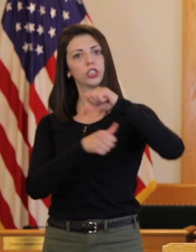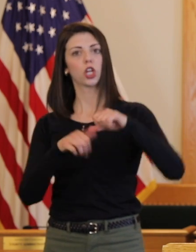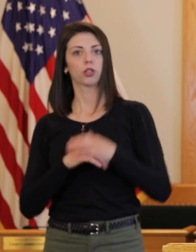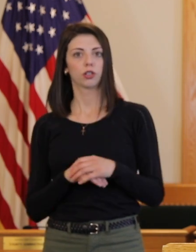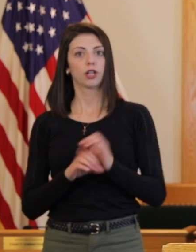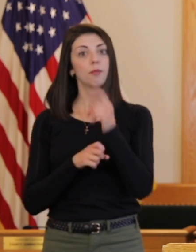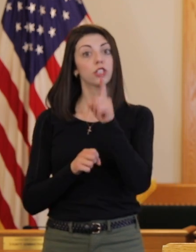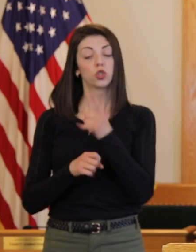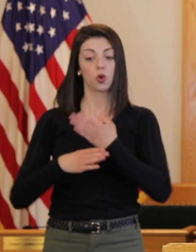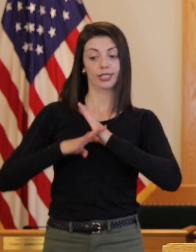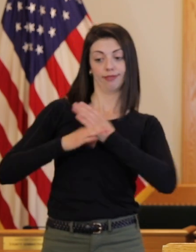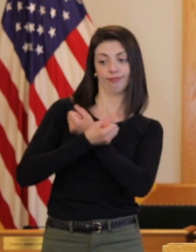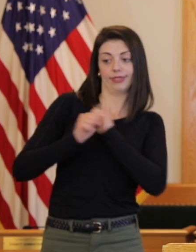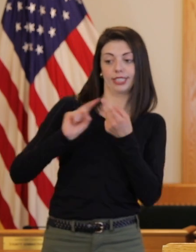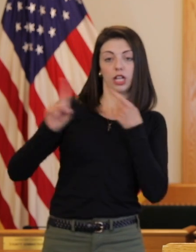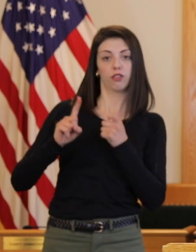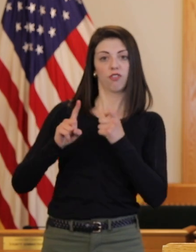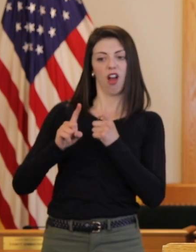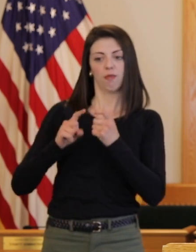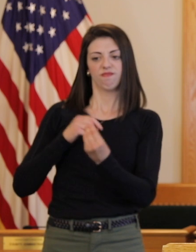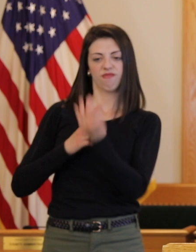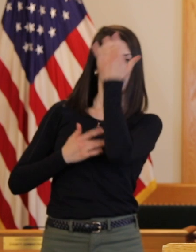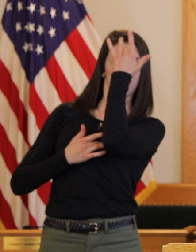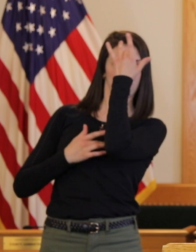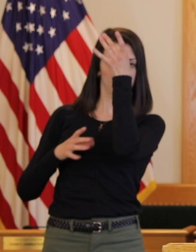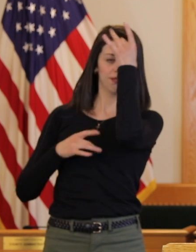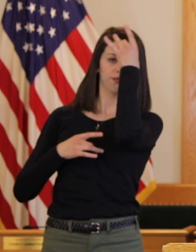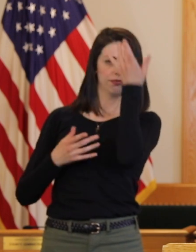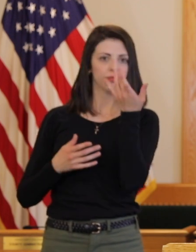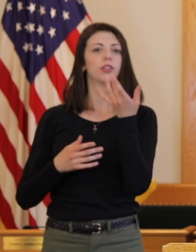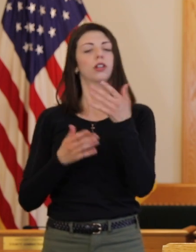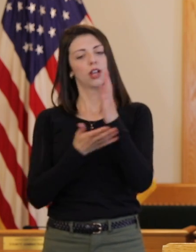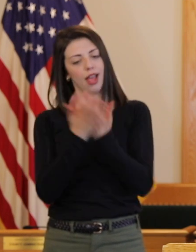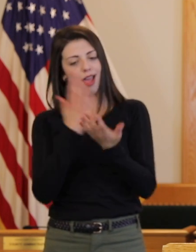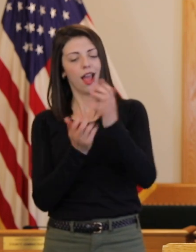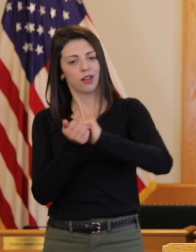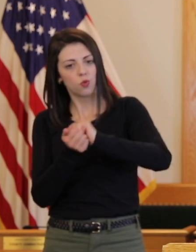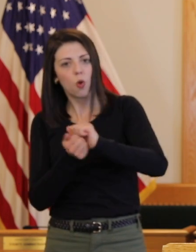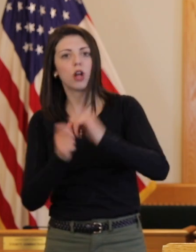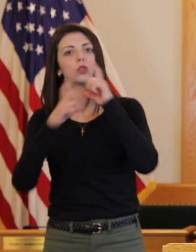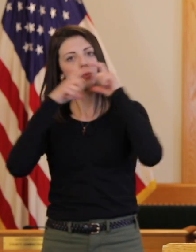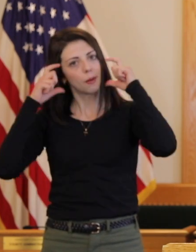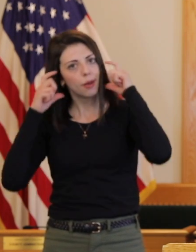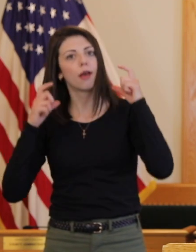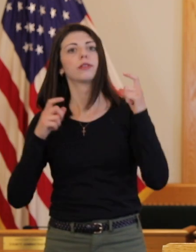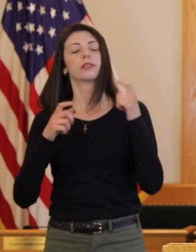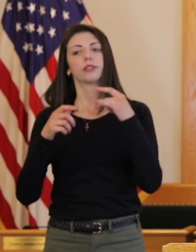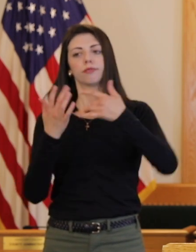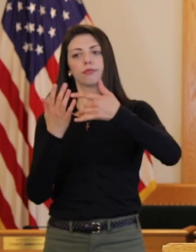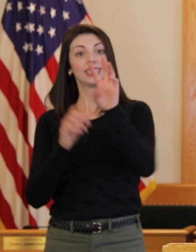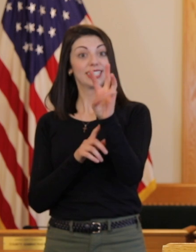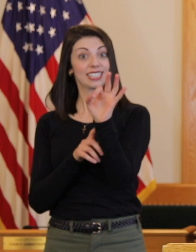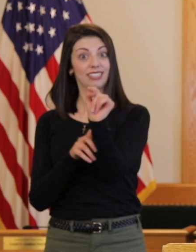be our highest priority. Please continue to wash hands frequently, wear a face mask, and maintain social distancing. These